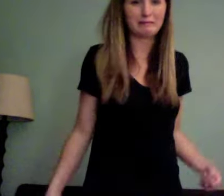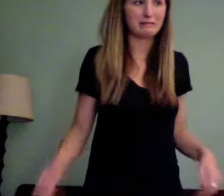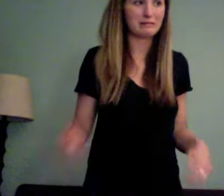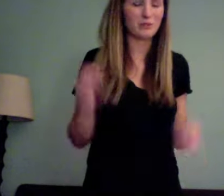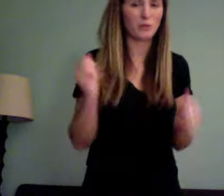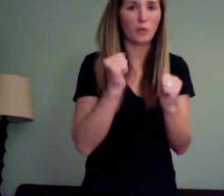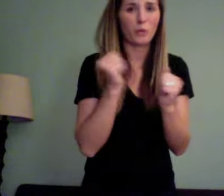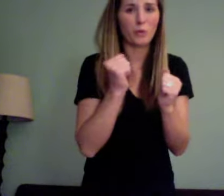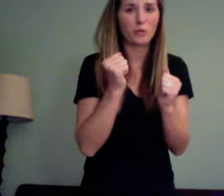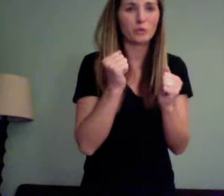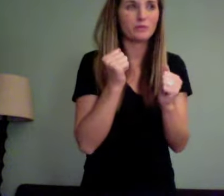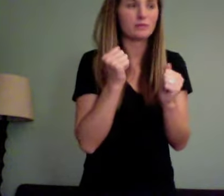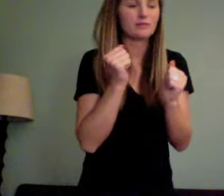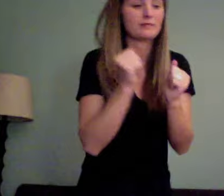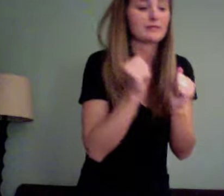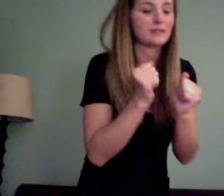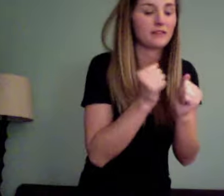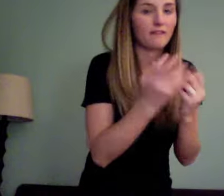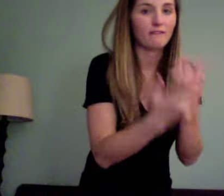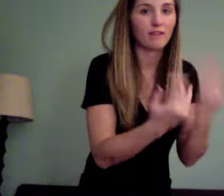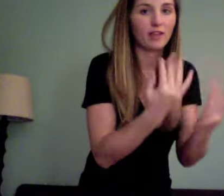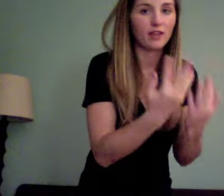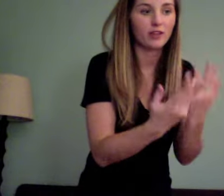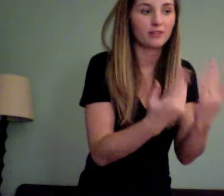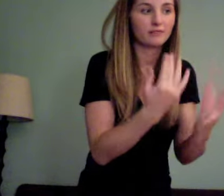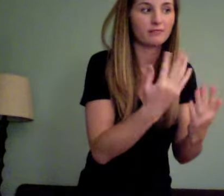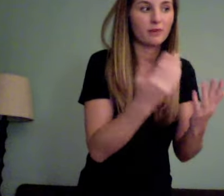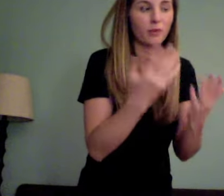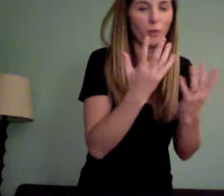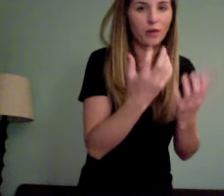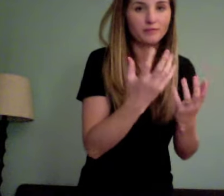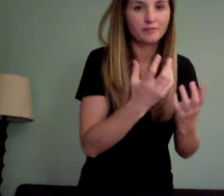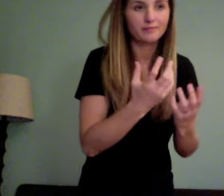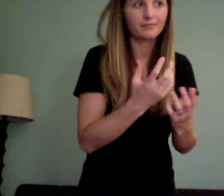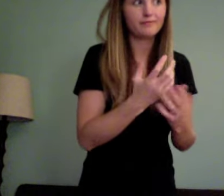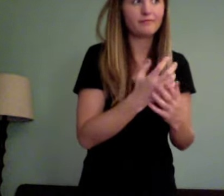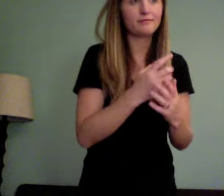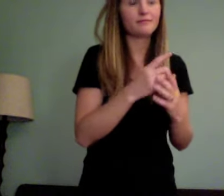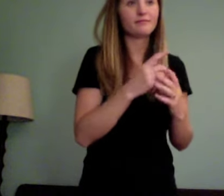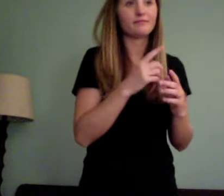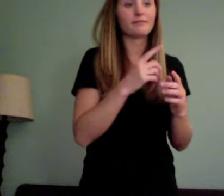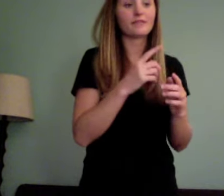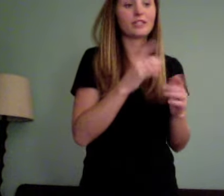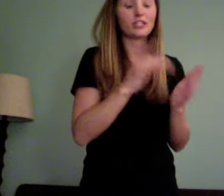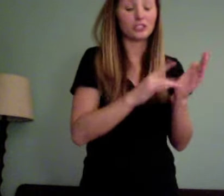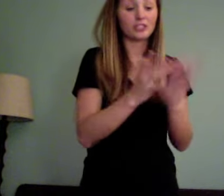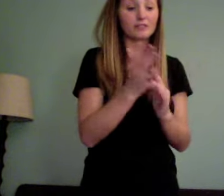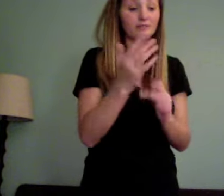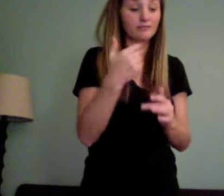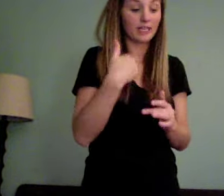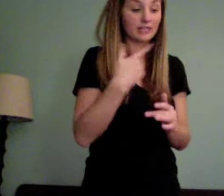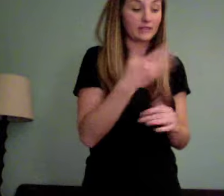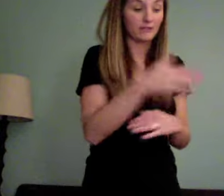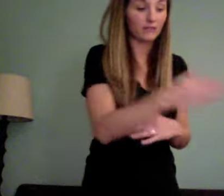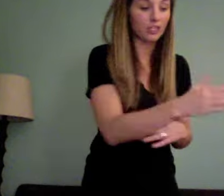wet, I'm going to get close to that charcoal fire. I see that Jesus already has some fish on the fire. And I begin to look, like Peter,